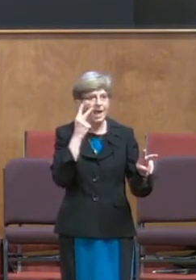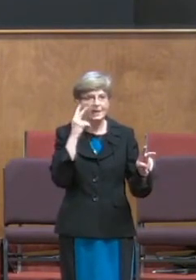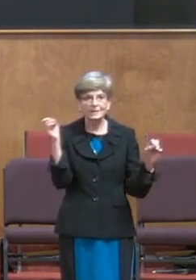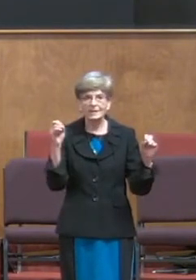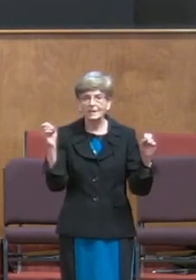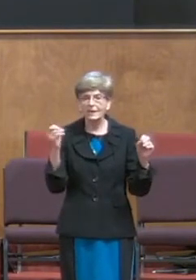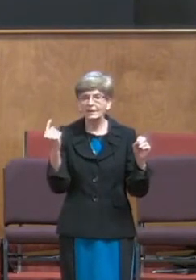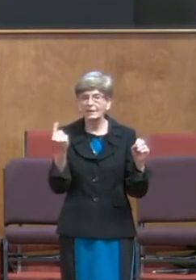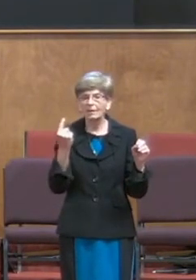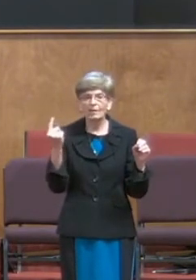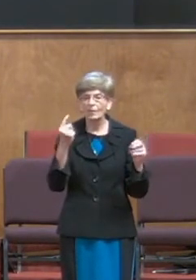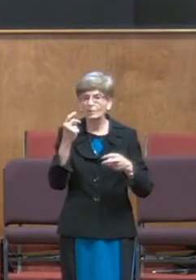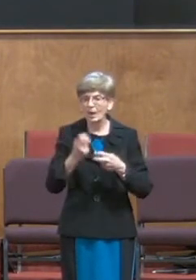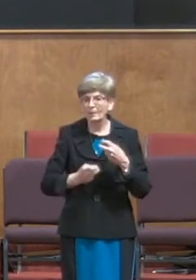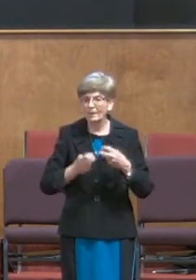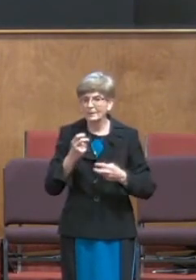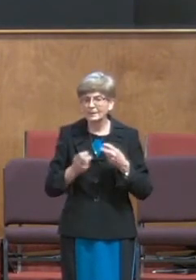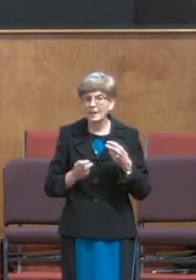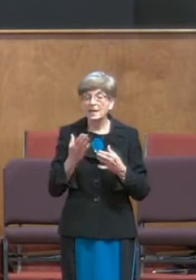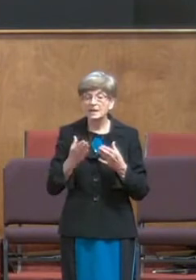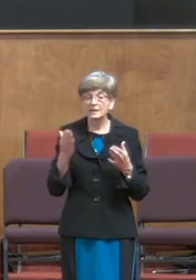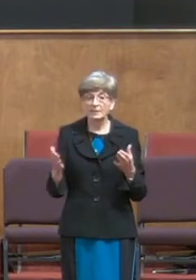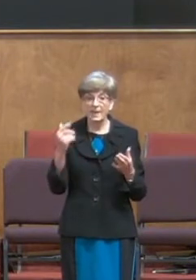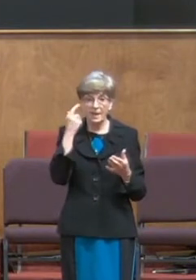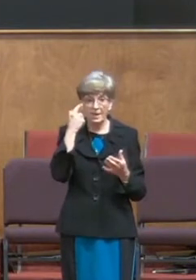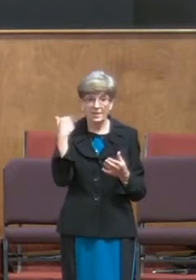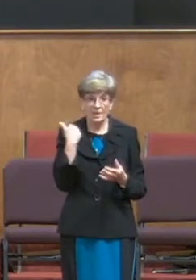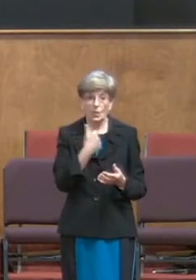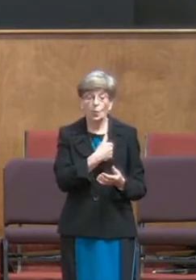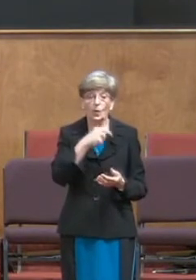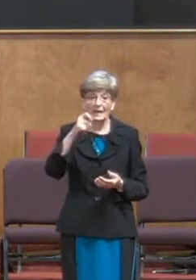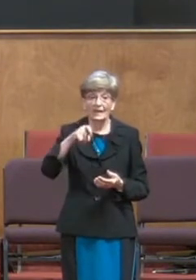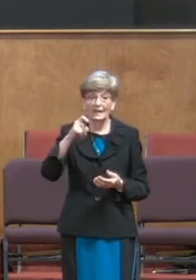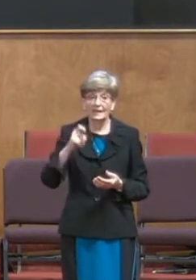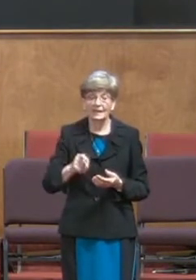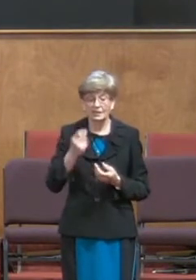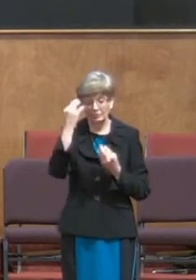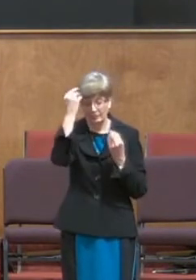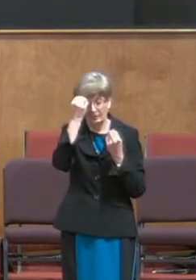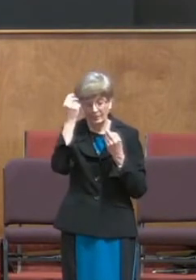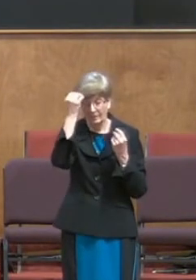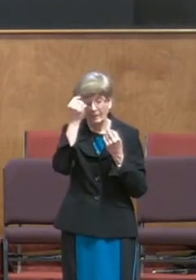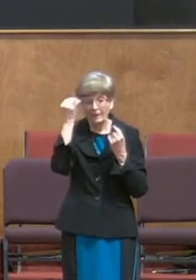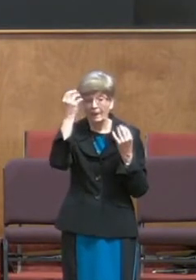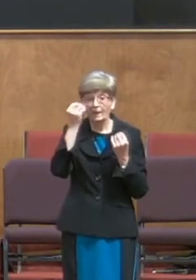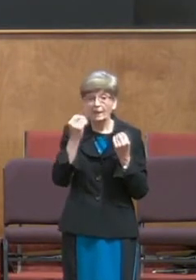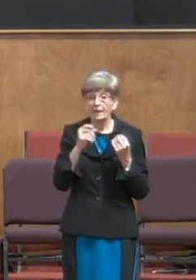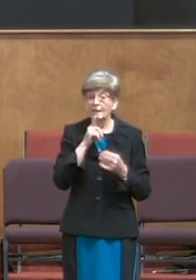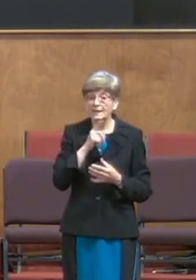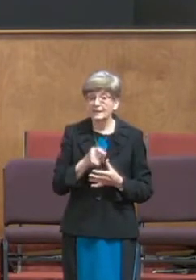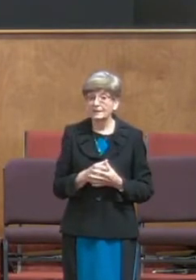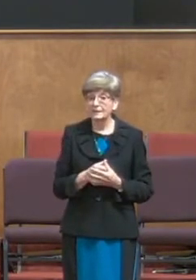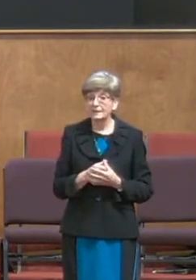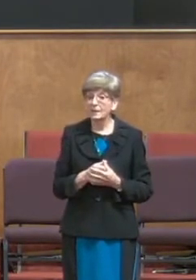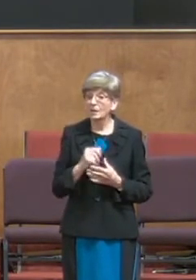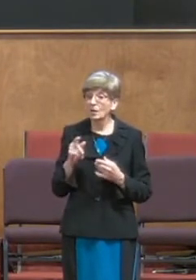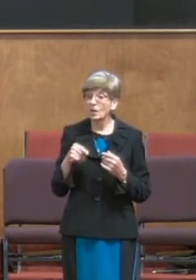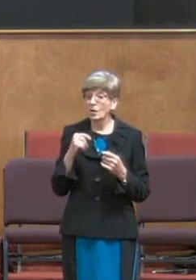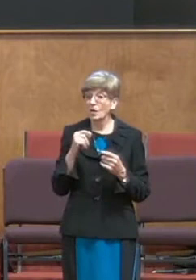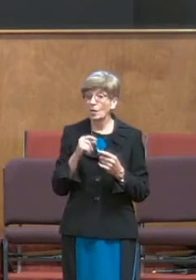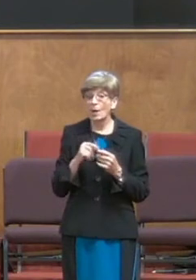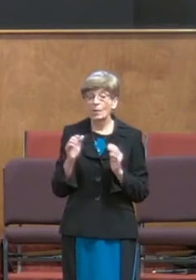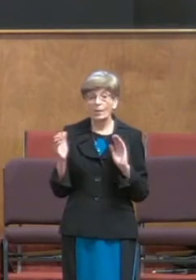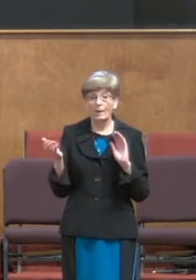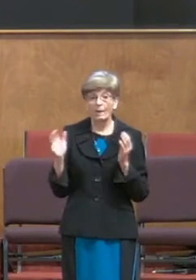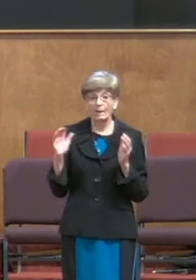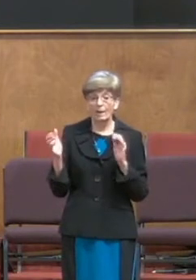you to understand, and something that I desperately think that we need to reflect on, is that when we look at the church